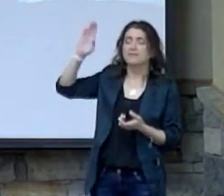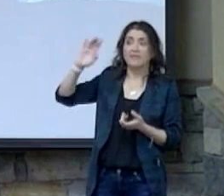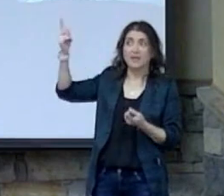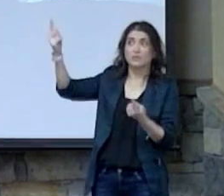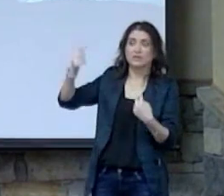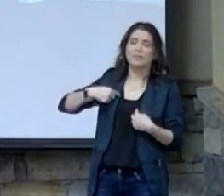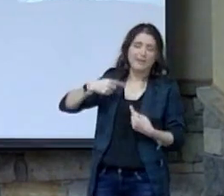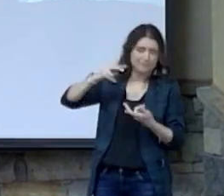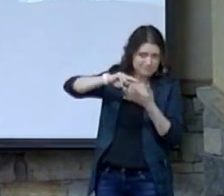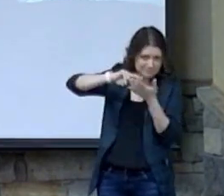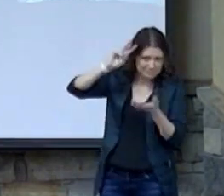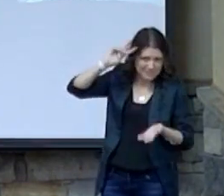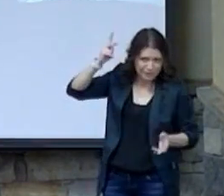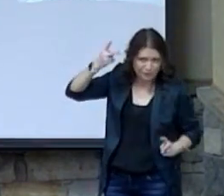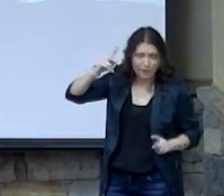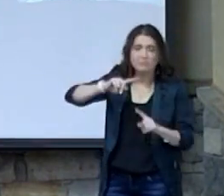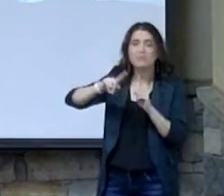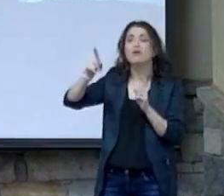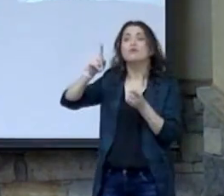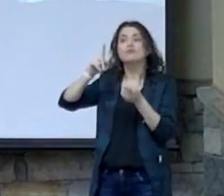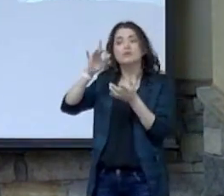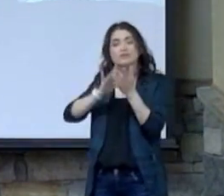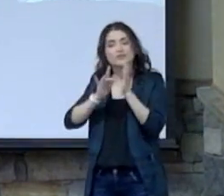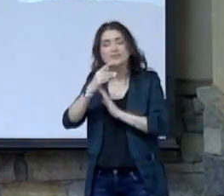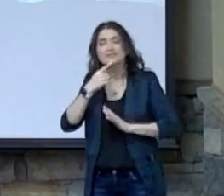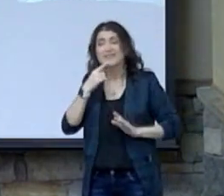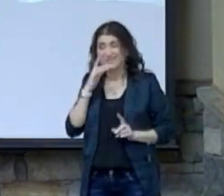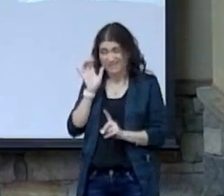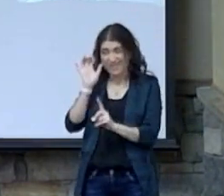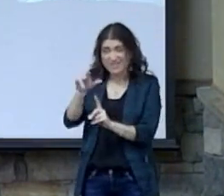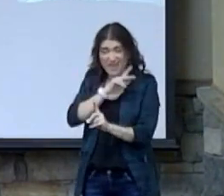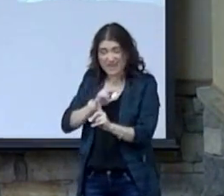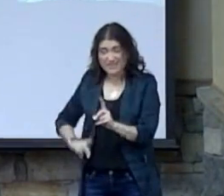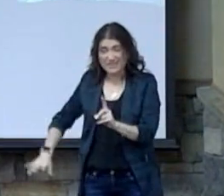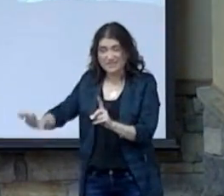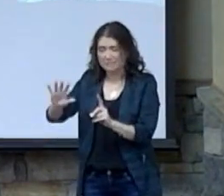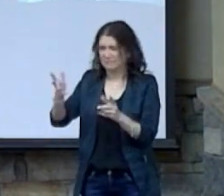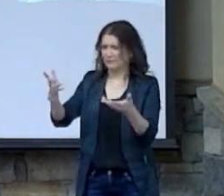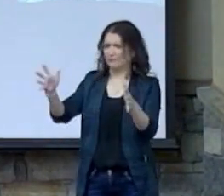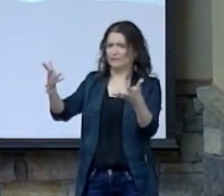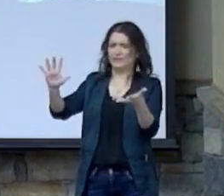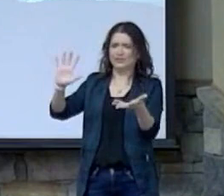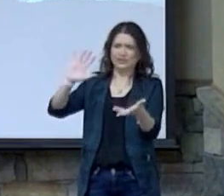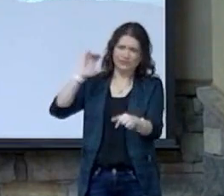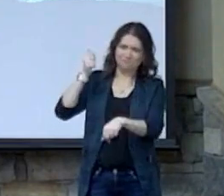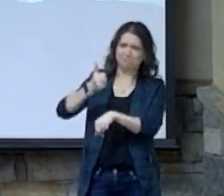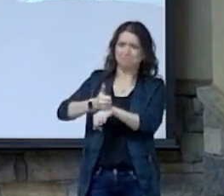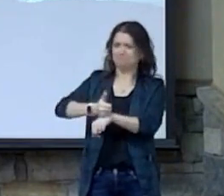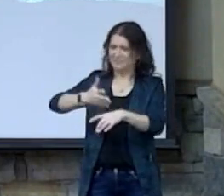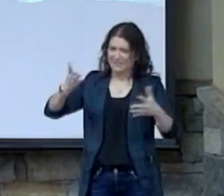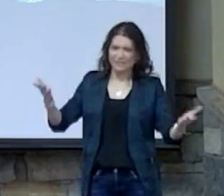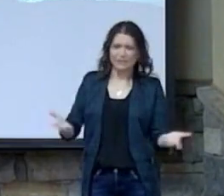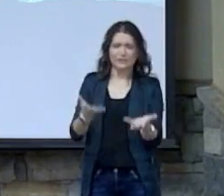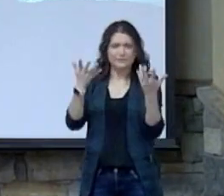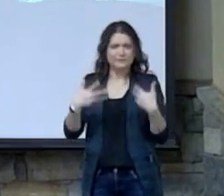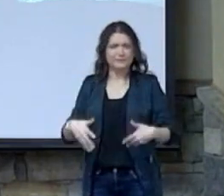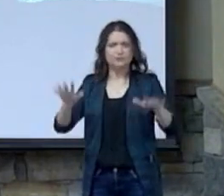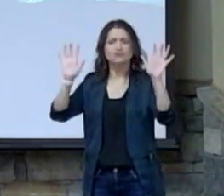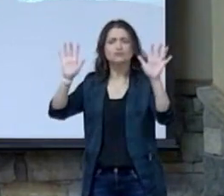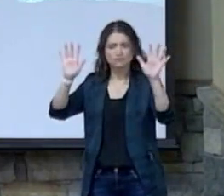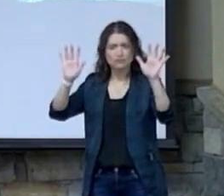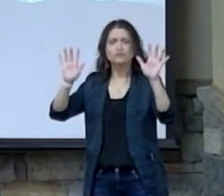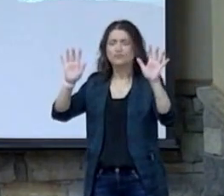it, but what Jesus is here to say is that kingdom is here. I am ushering in that kingdom.